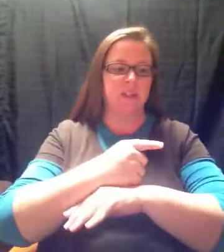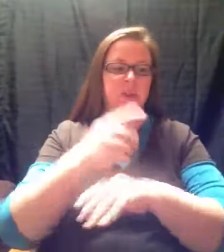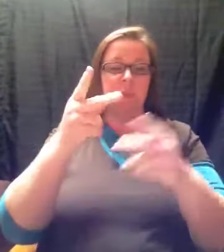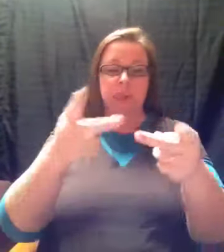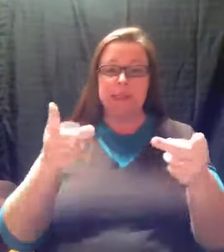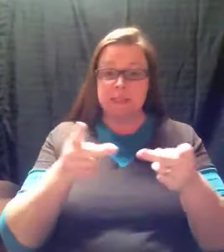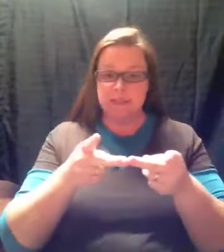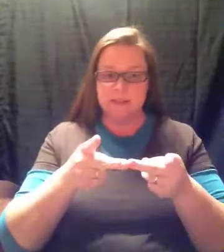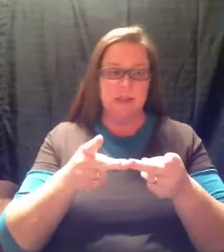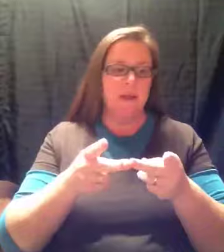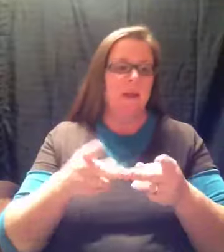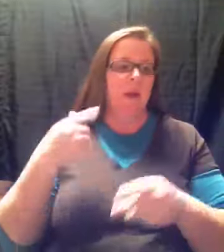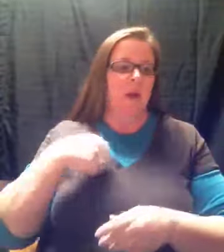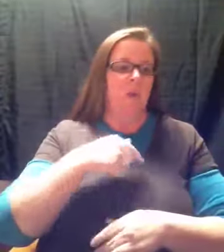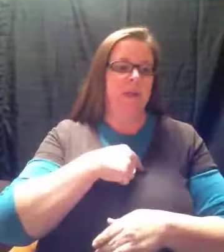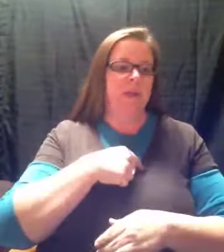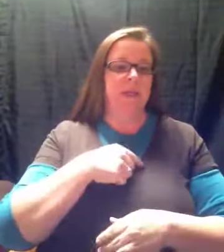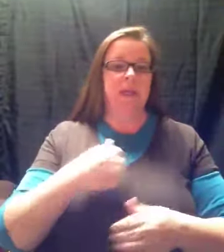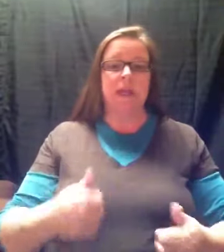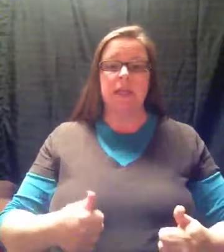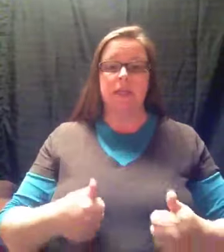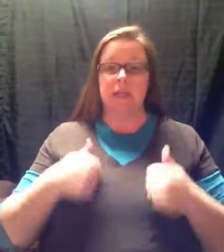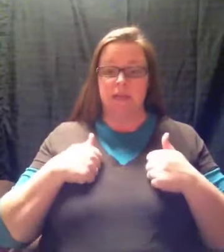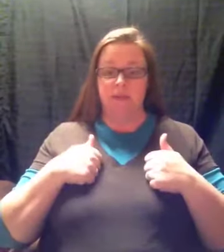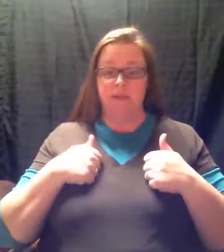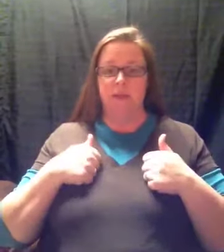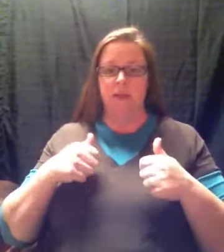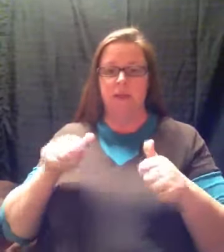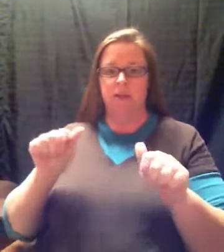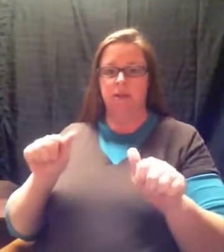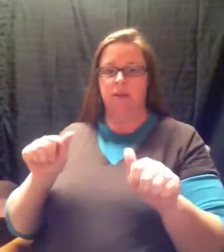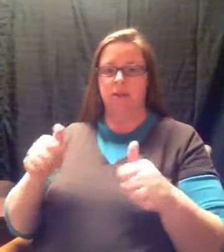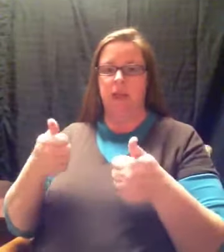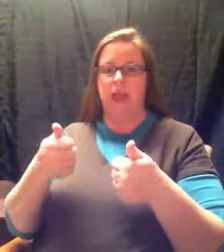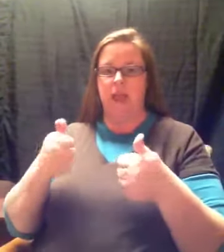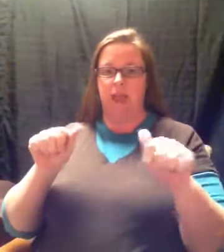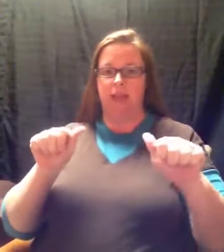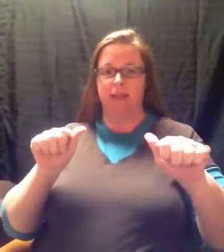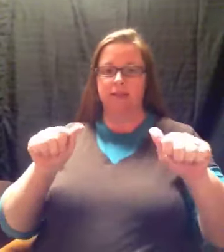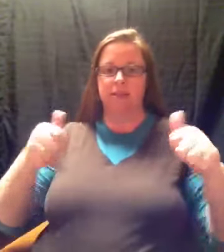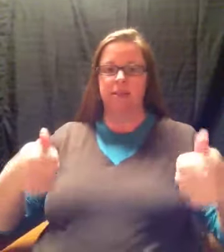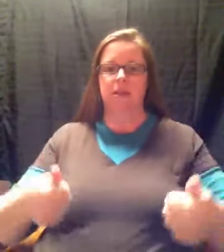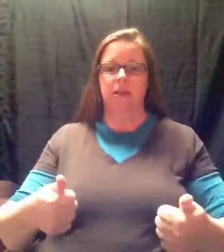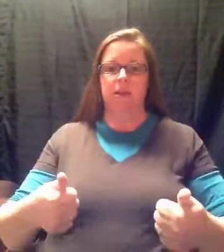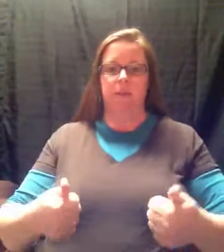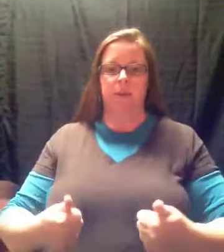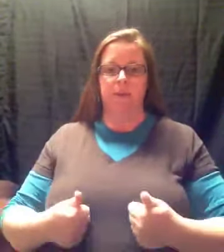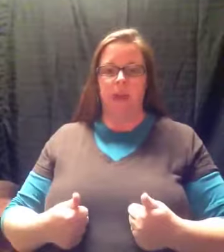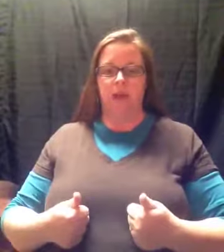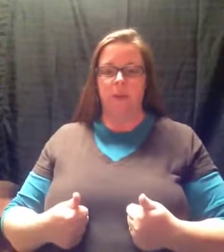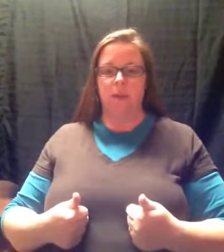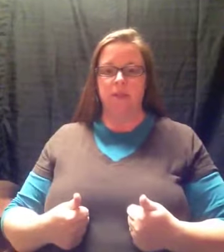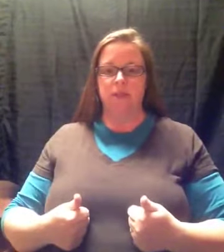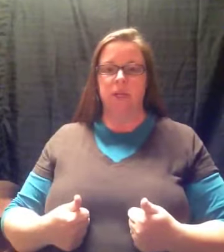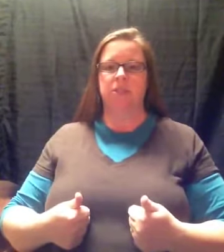with places. We did live, the A hands, put them down on the bottom of your chest and